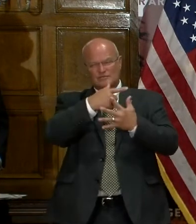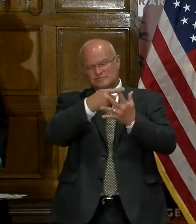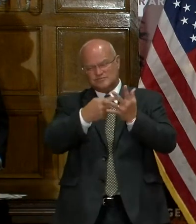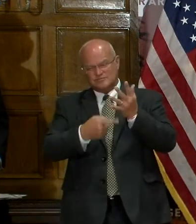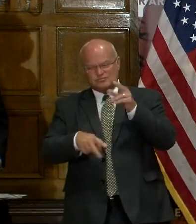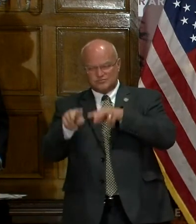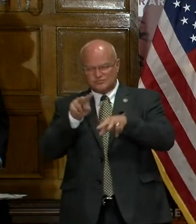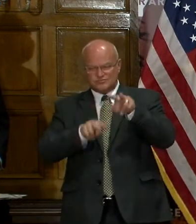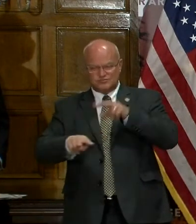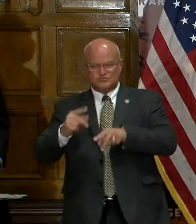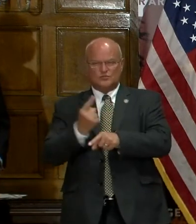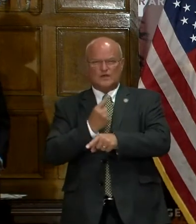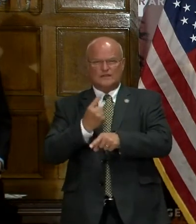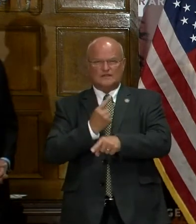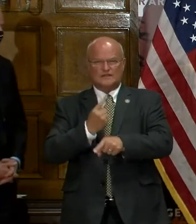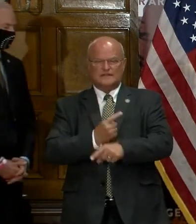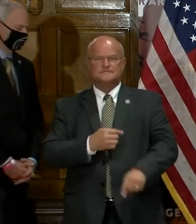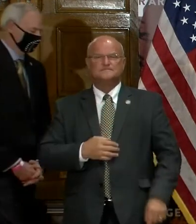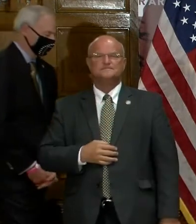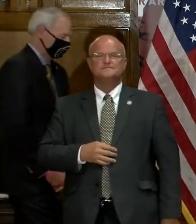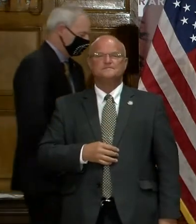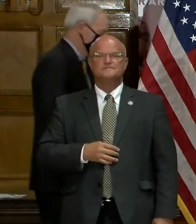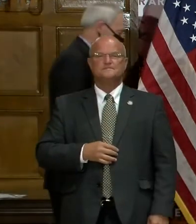looking at on a regular basis.